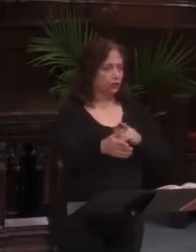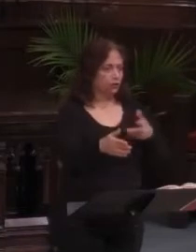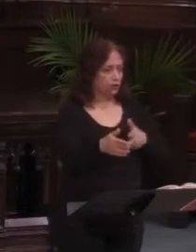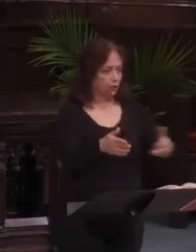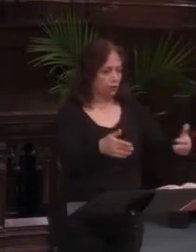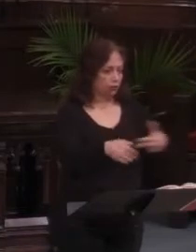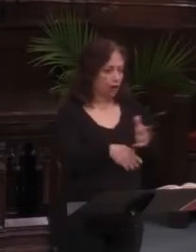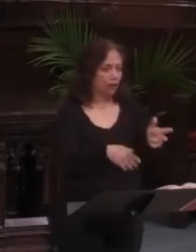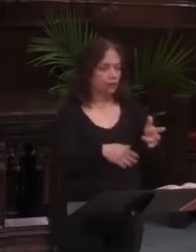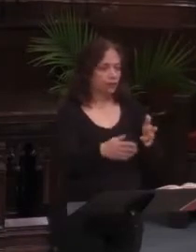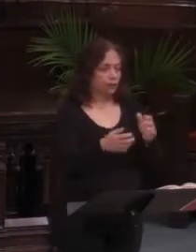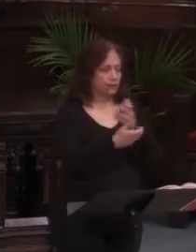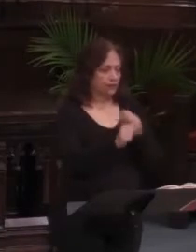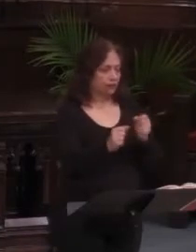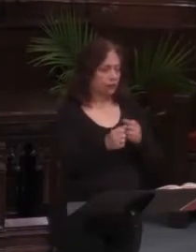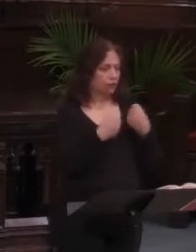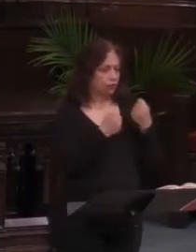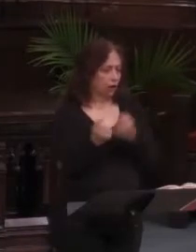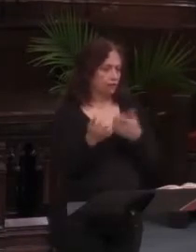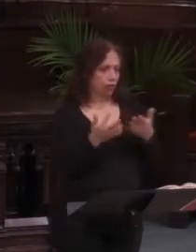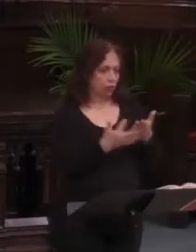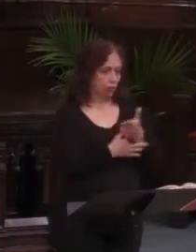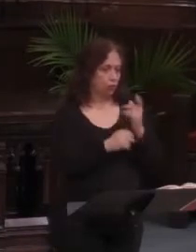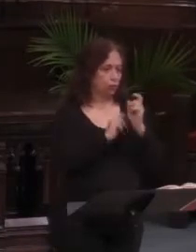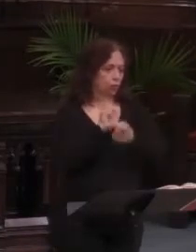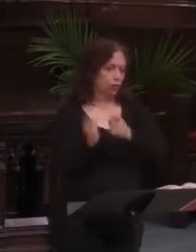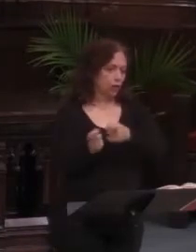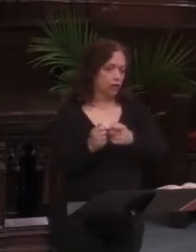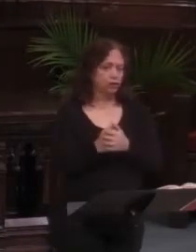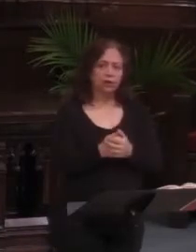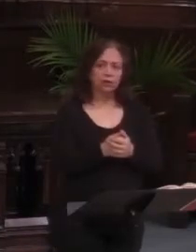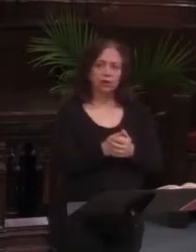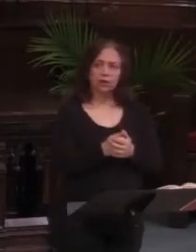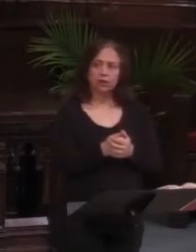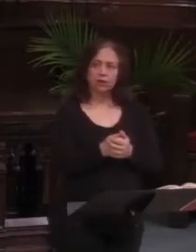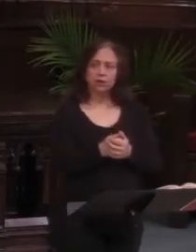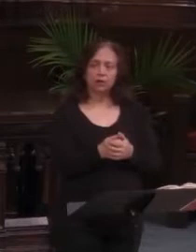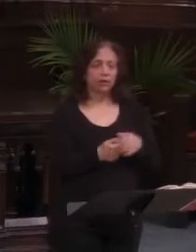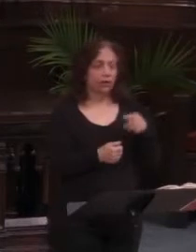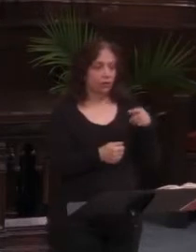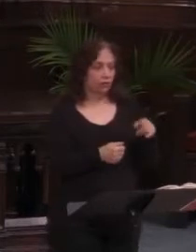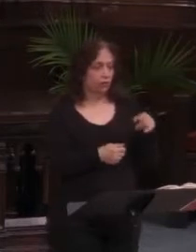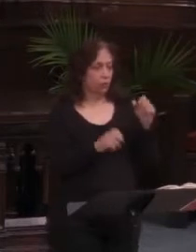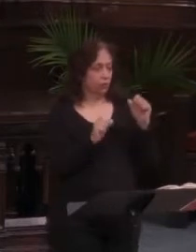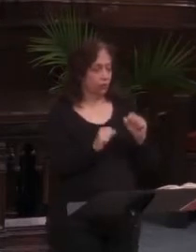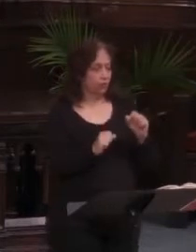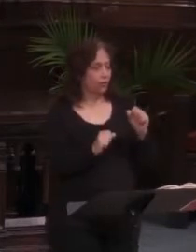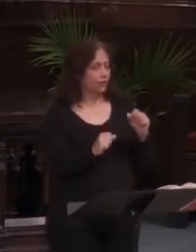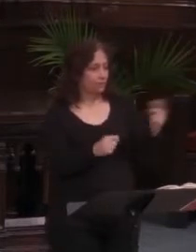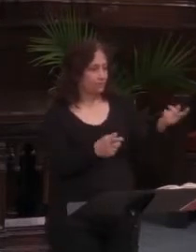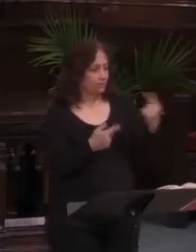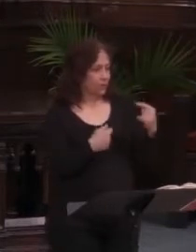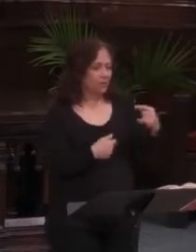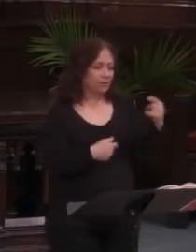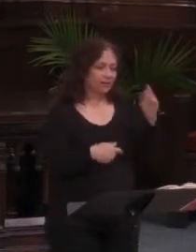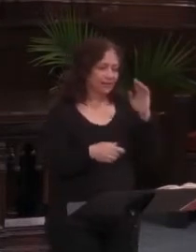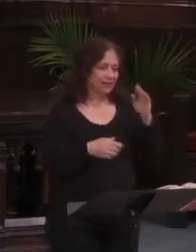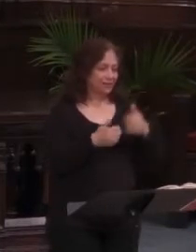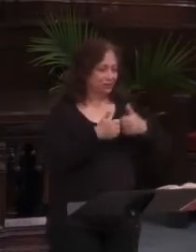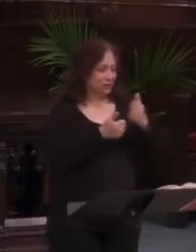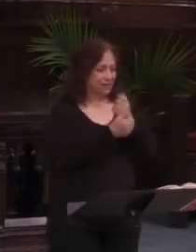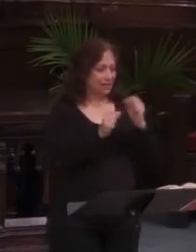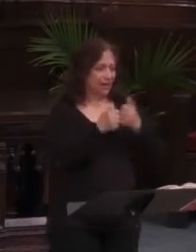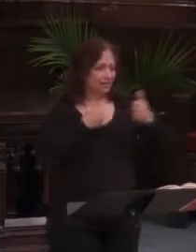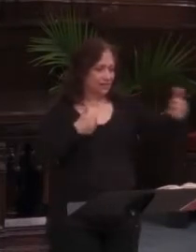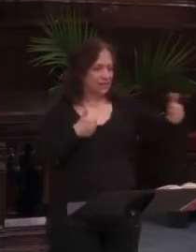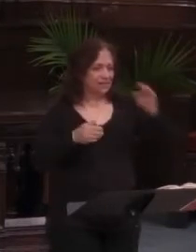safely drive through. We would love for you to wave to us, the AHCC clergy and staff, from a safe distance